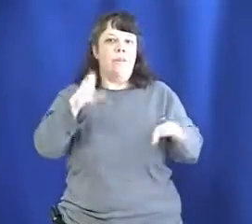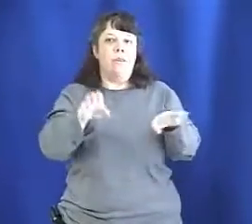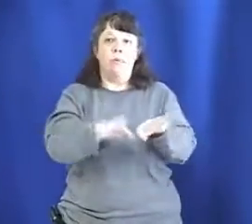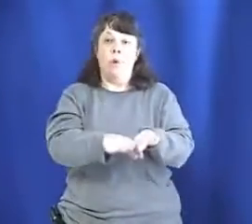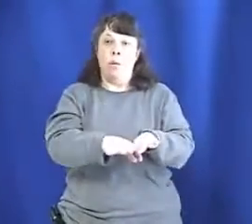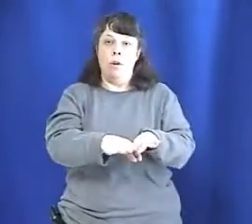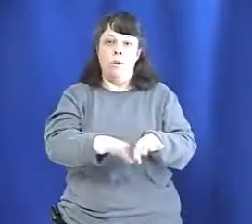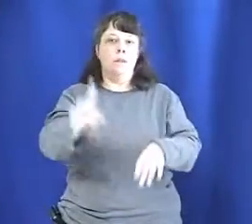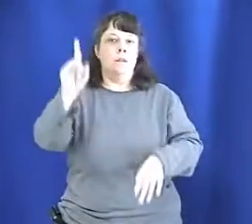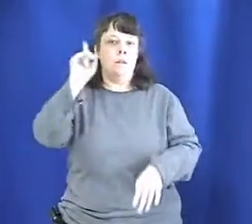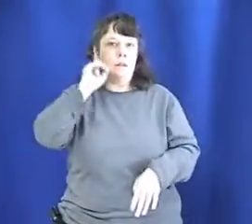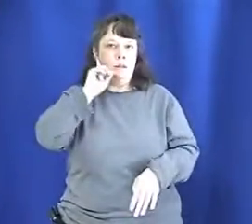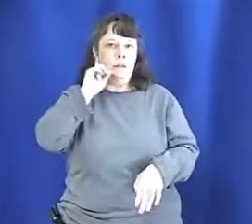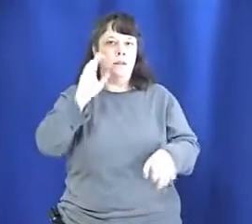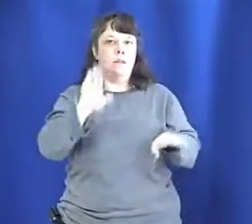Deaf, formal.